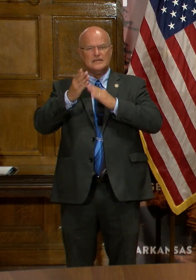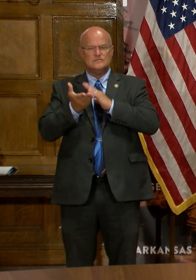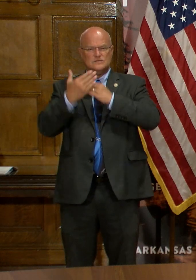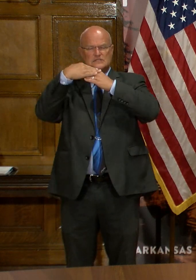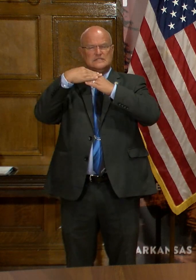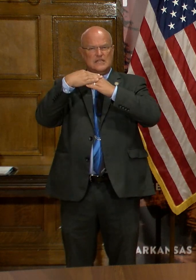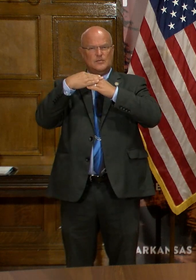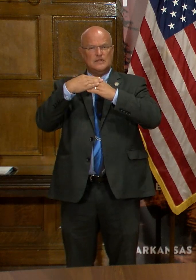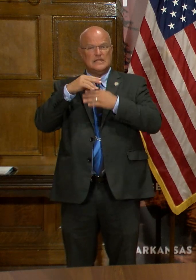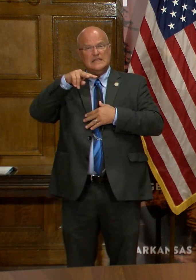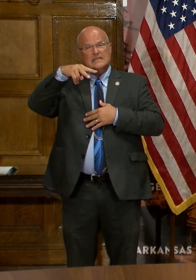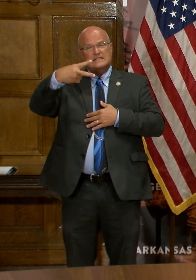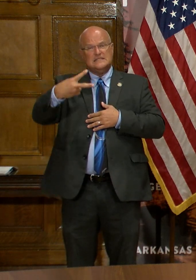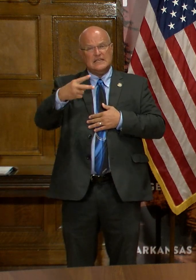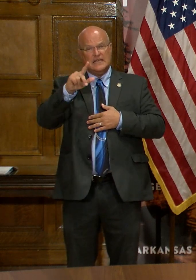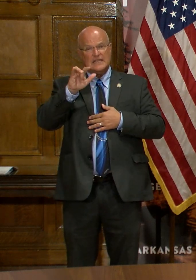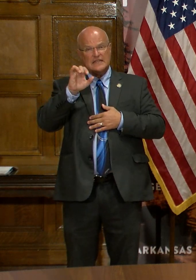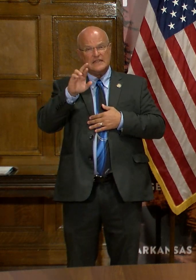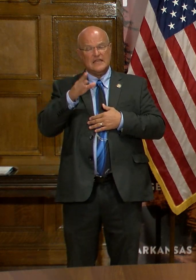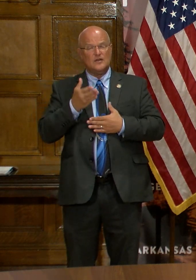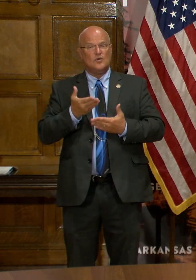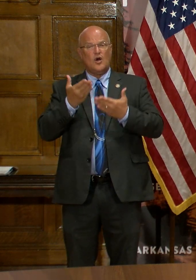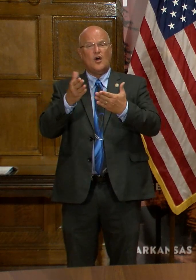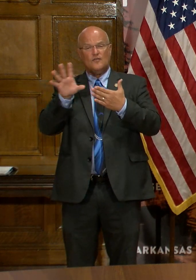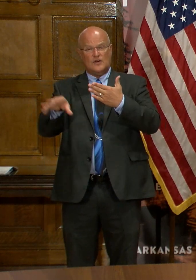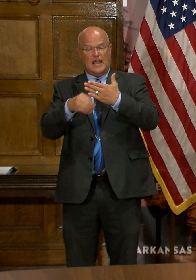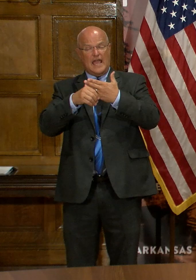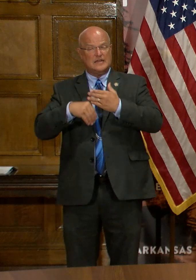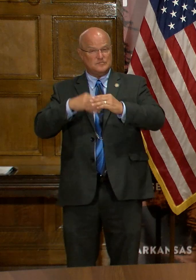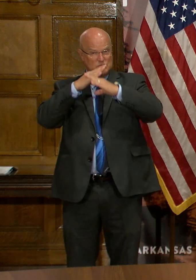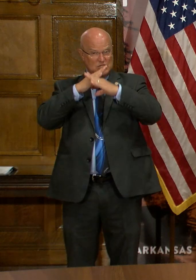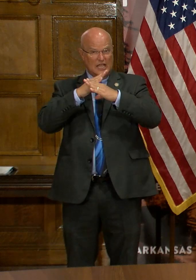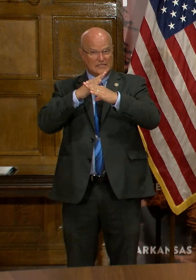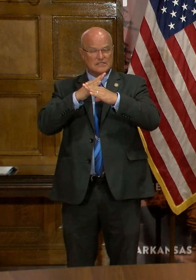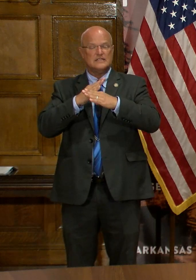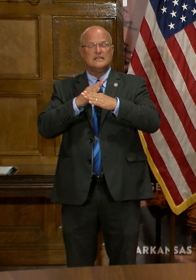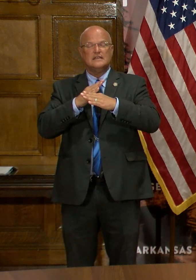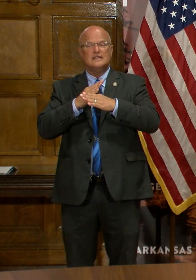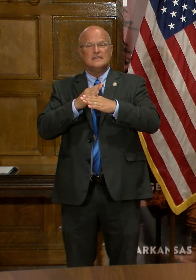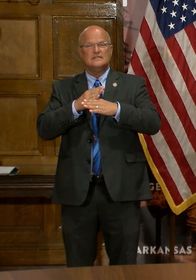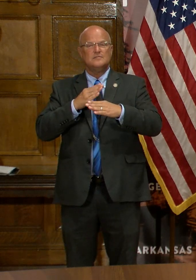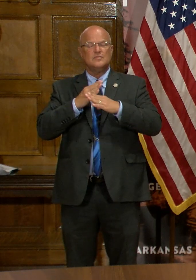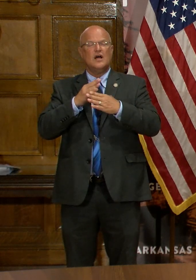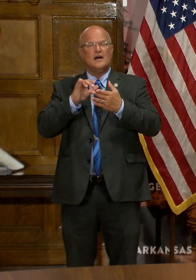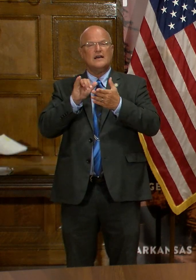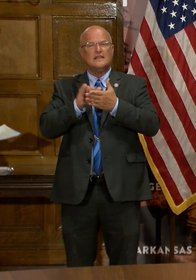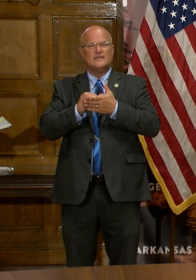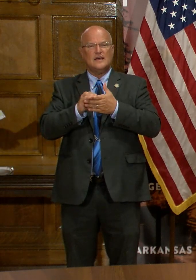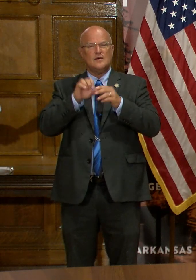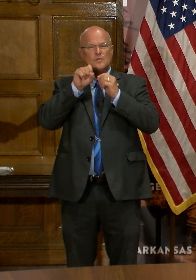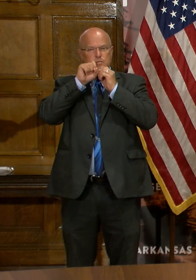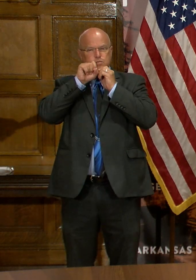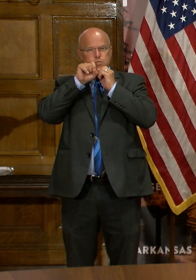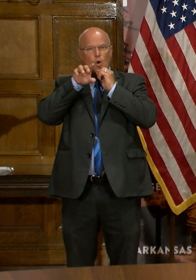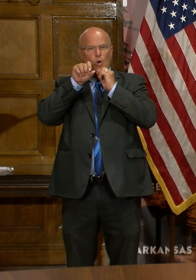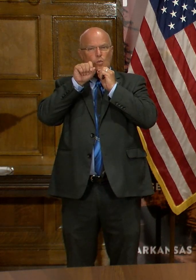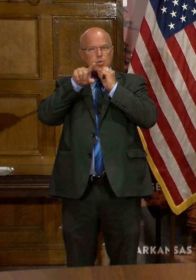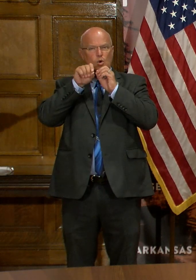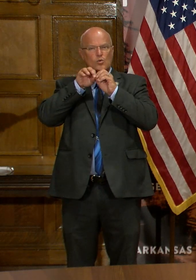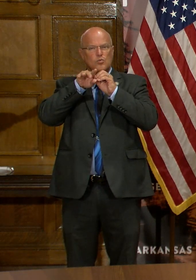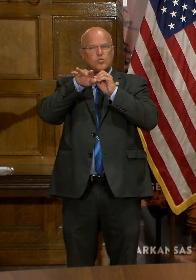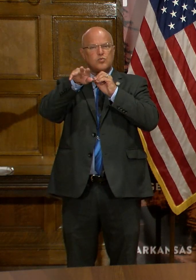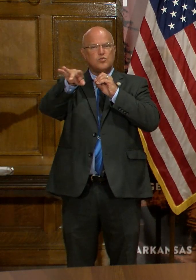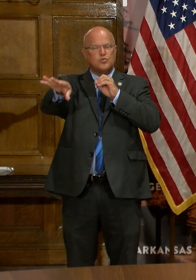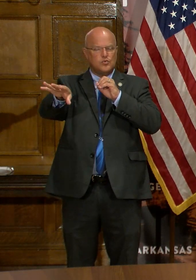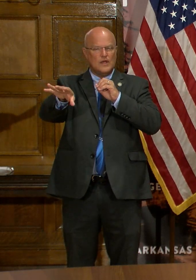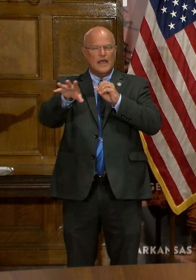The second layer of material will offer added protection to keep from those puffs of air being